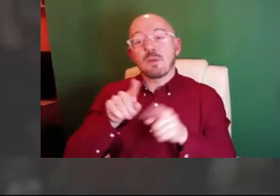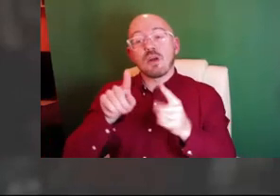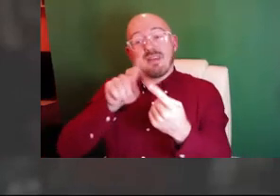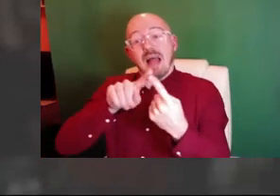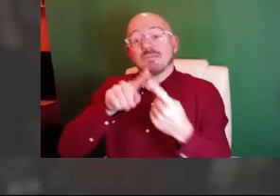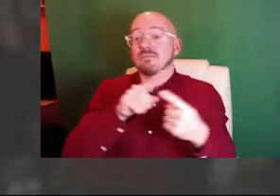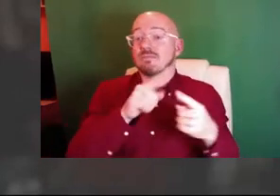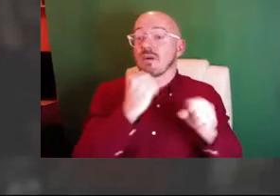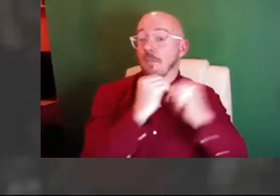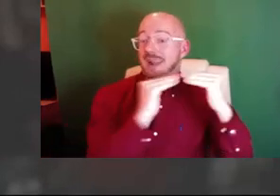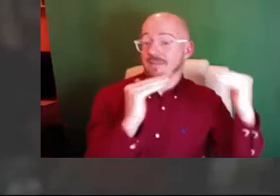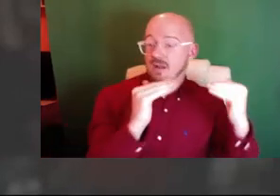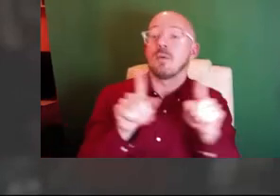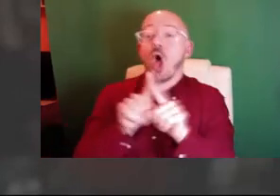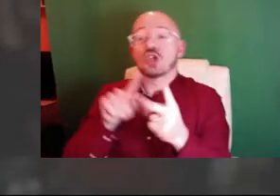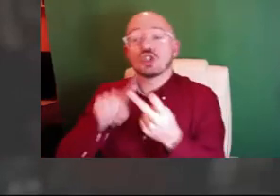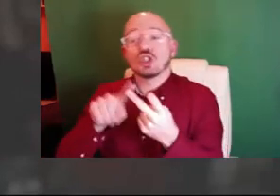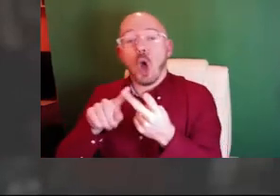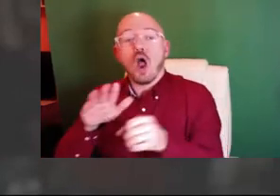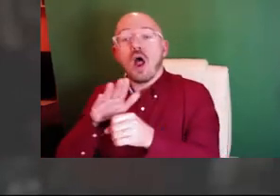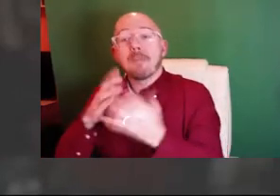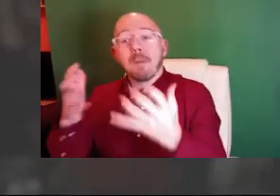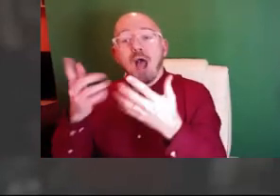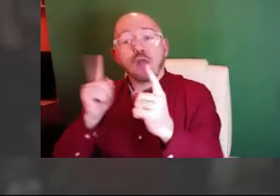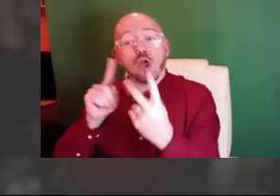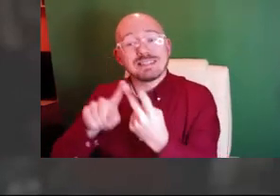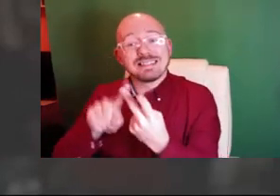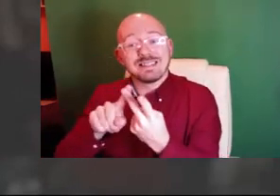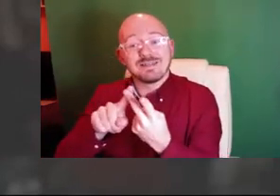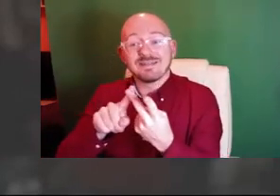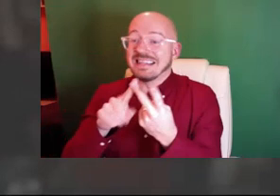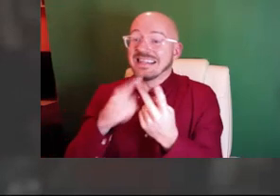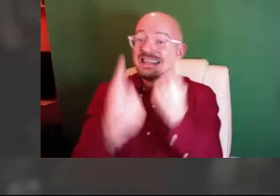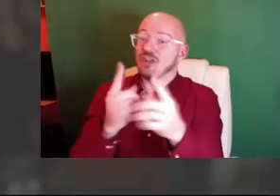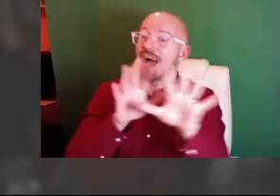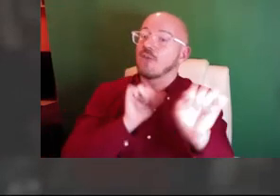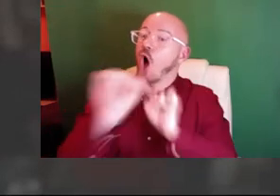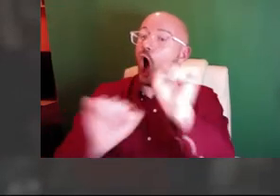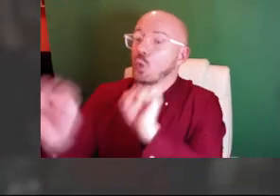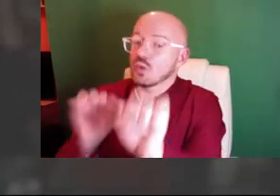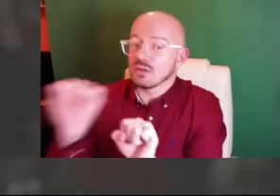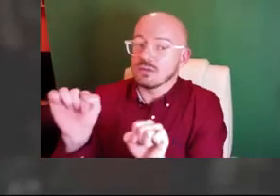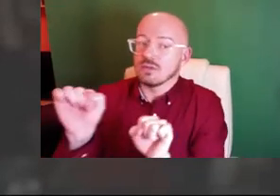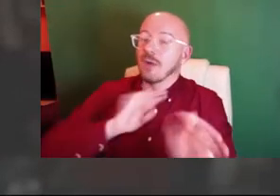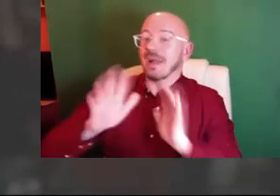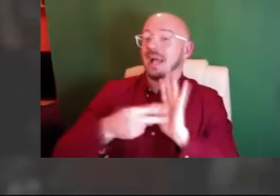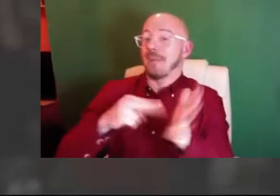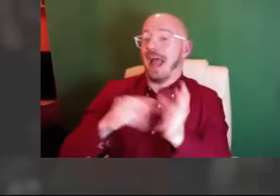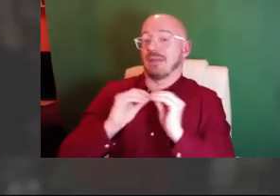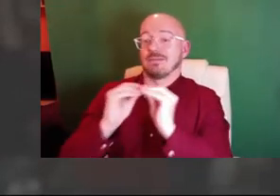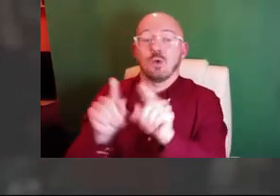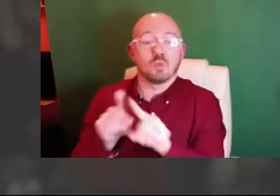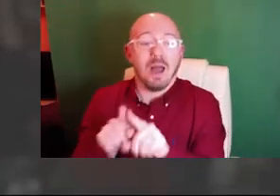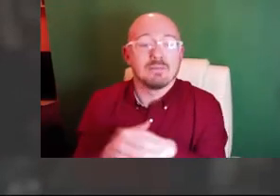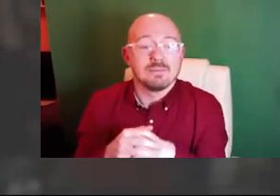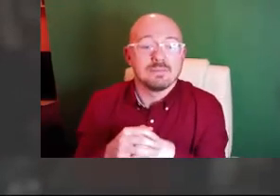to BSL, which sets out their BSL strategy. also requires public authorities to